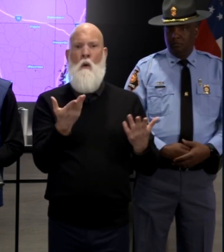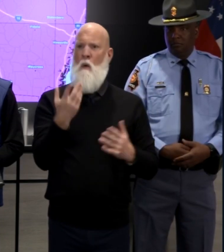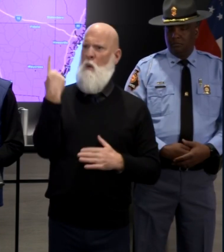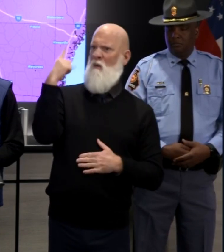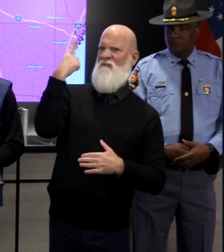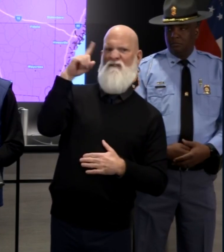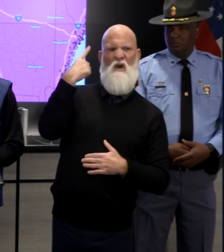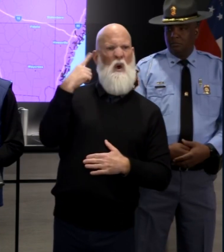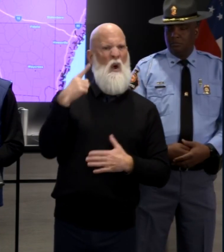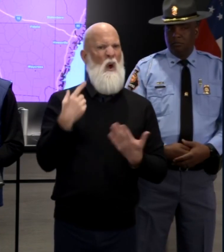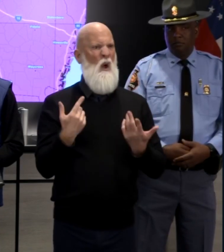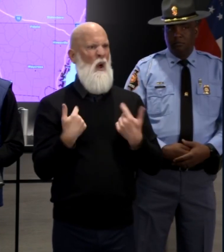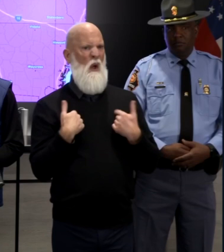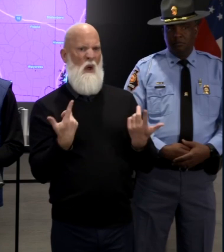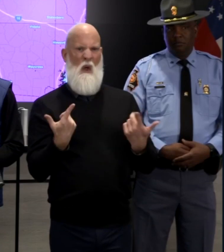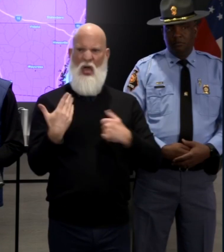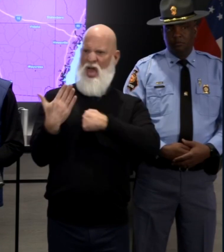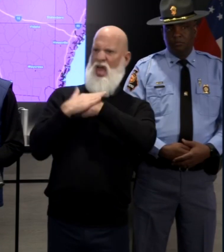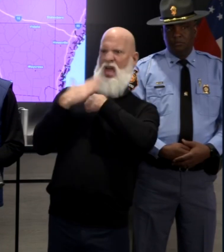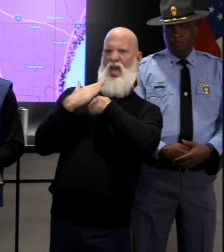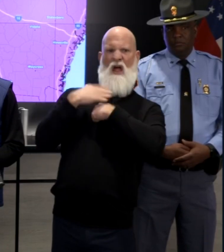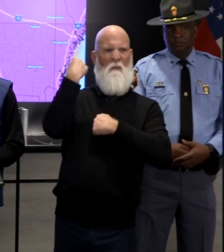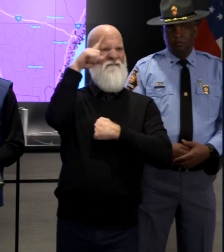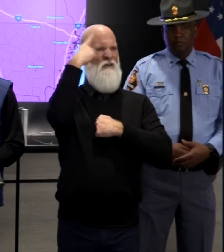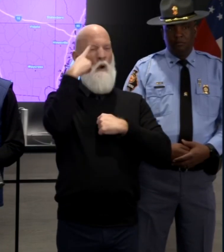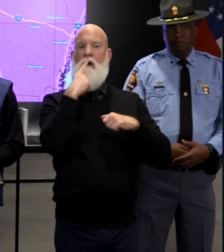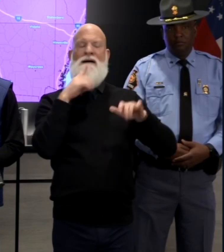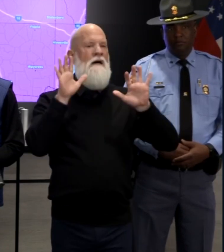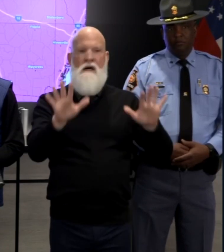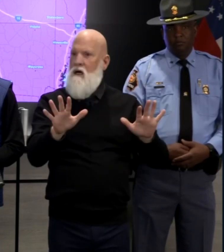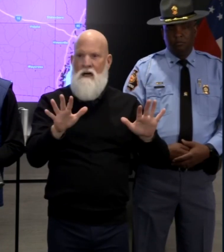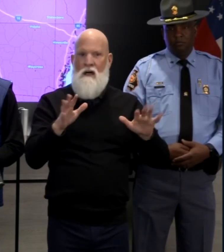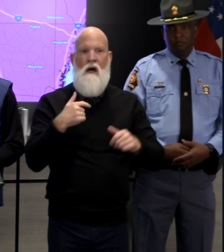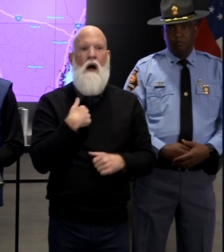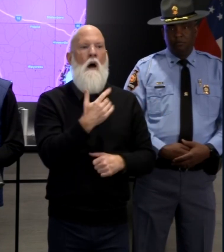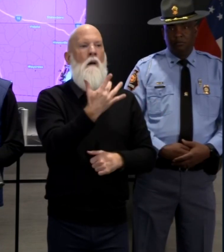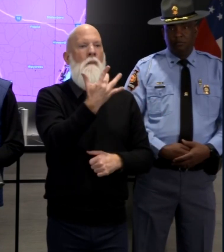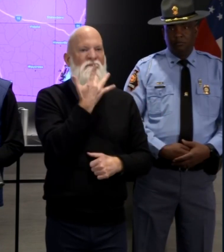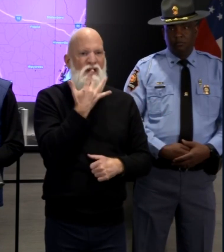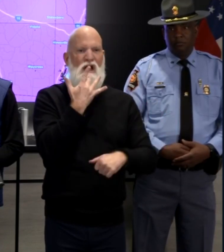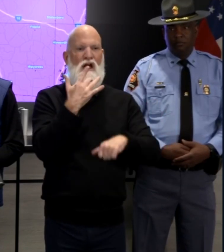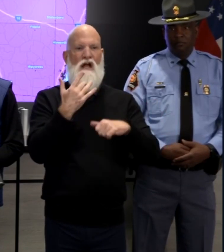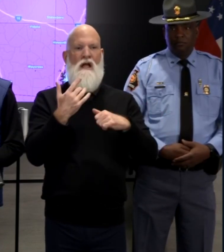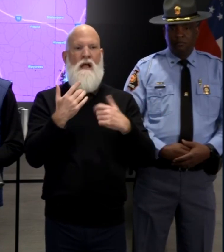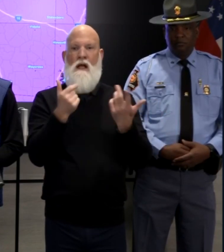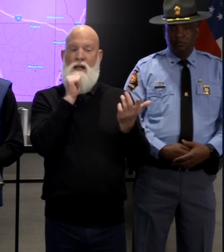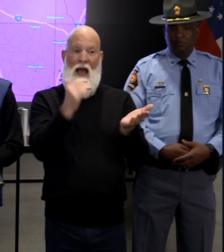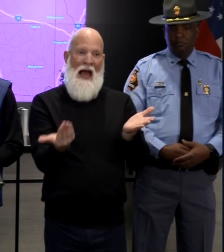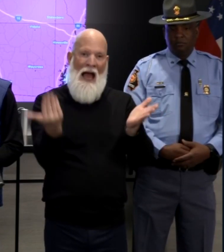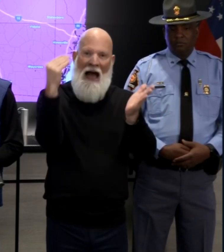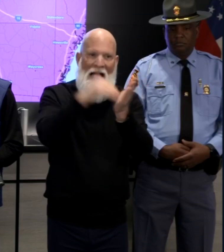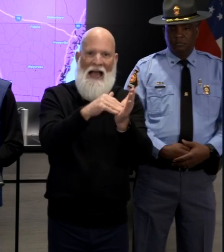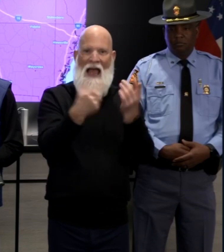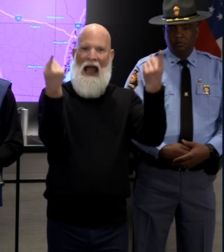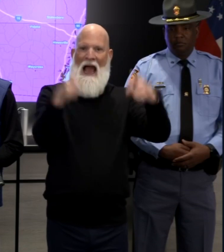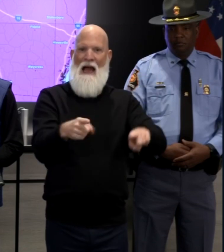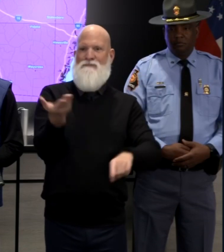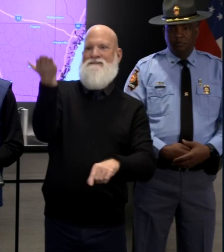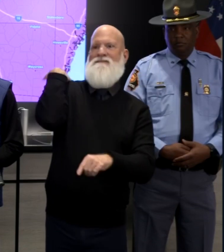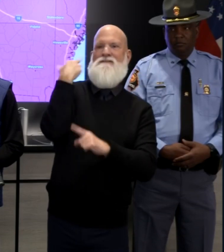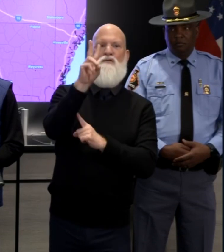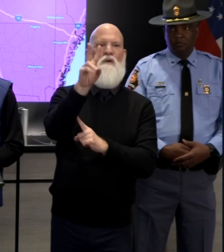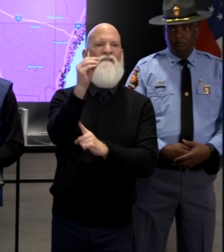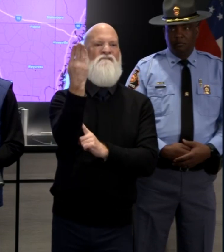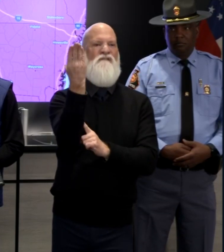did in 2014. That's what we're trying to avoid. Number one, with messaging for people to adhere to our advice, and I thank them so much for doing